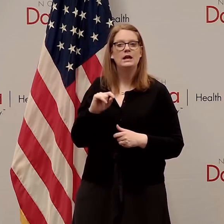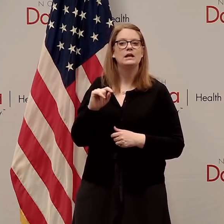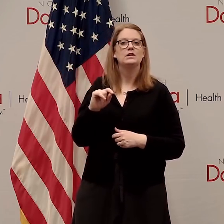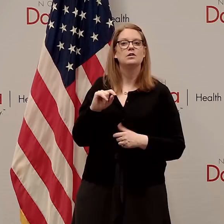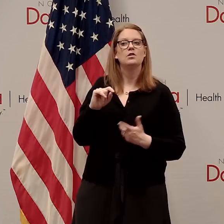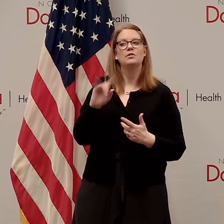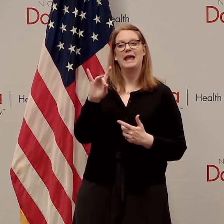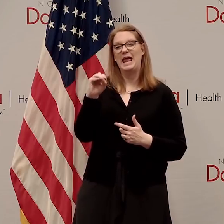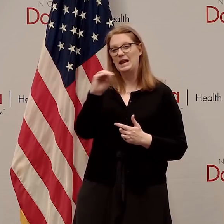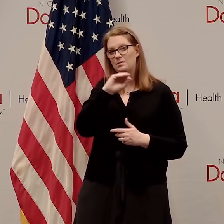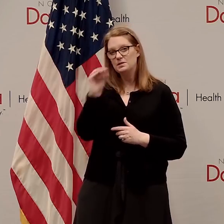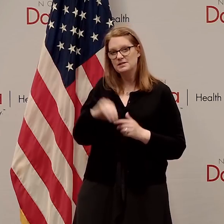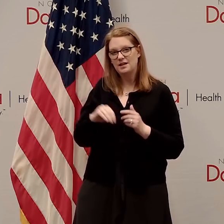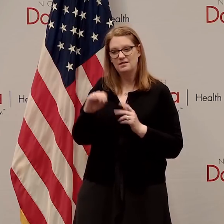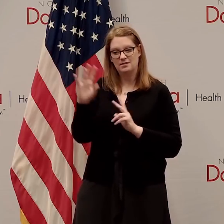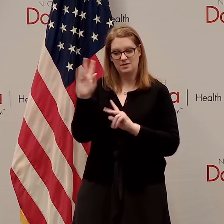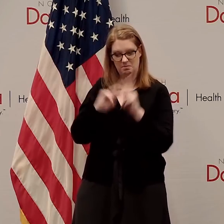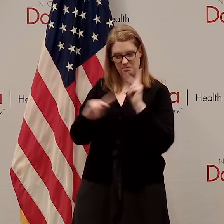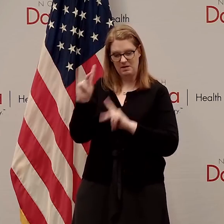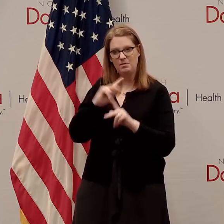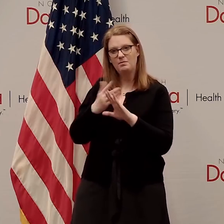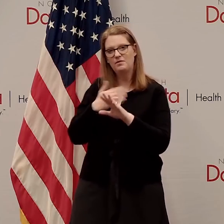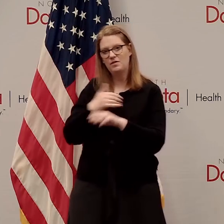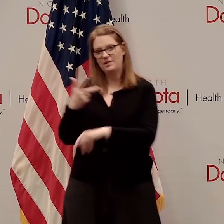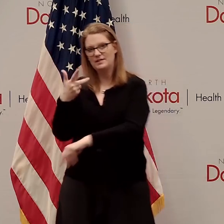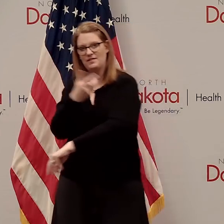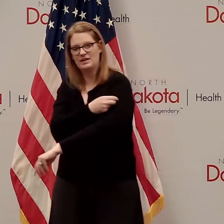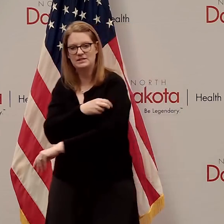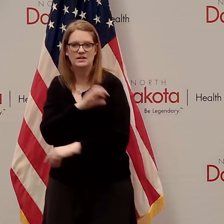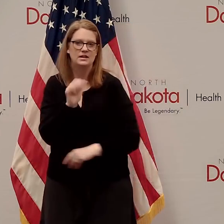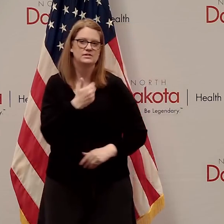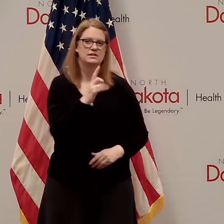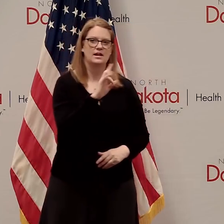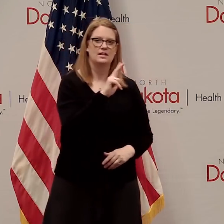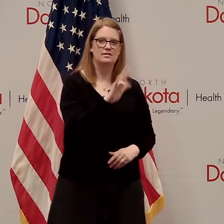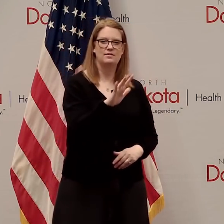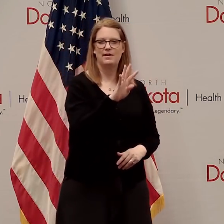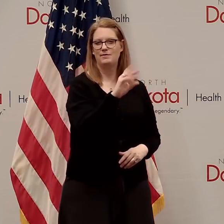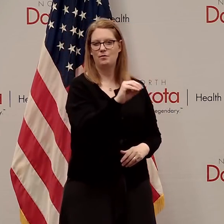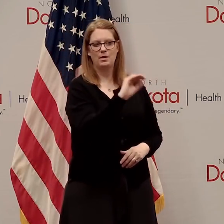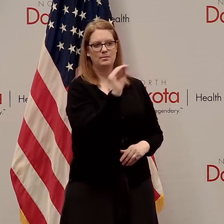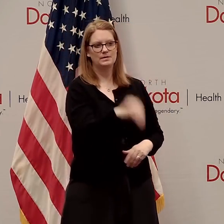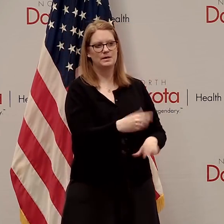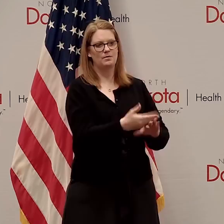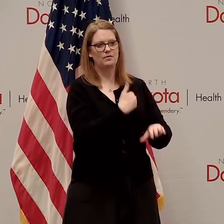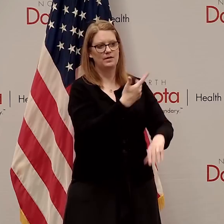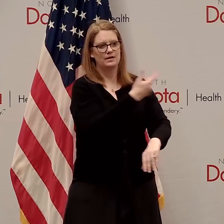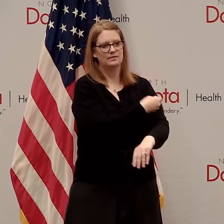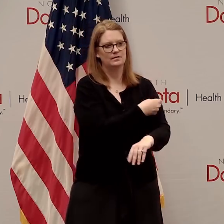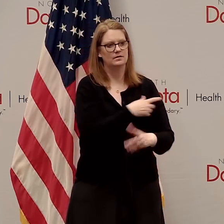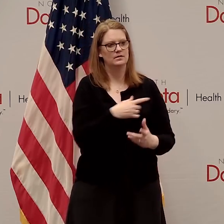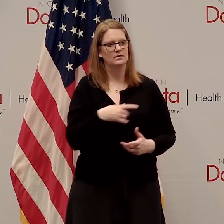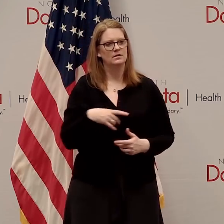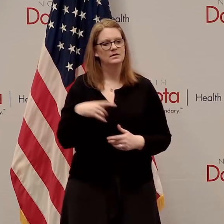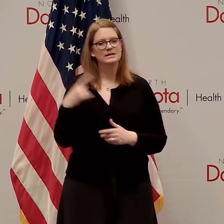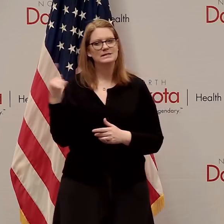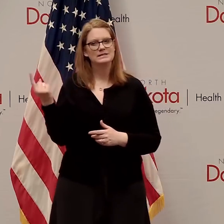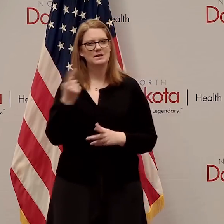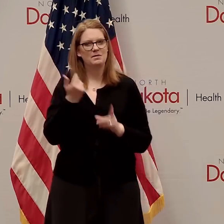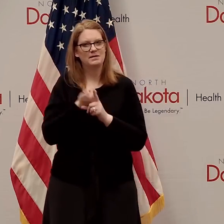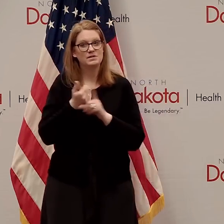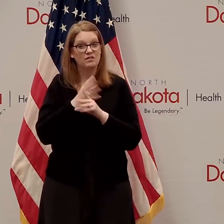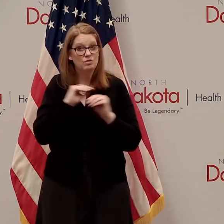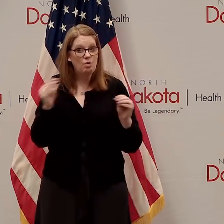before there's a vaccine. Others might say it's 35 or 40. how much someone who's asymptomatic can spread